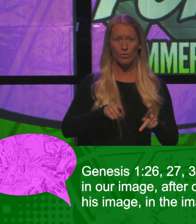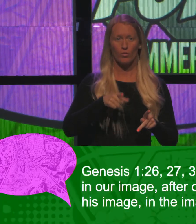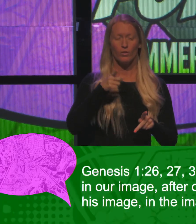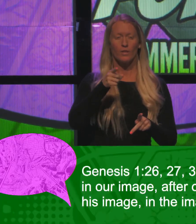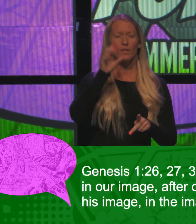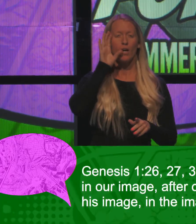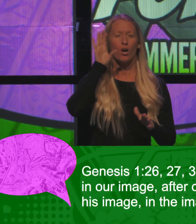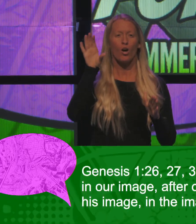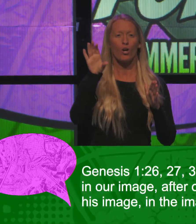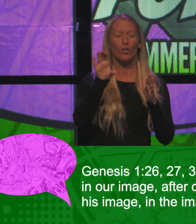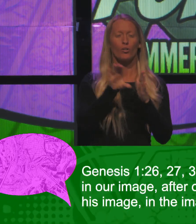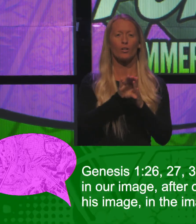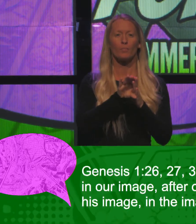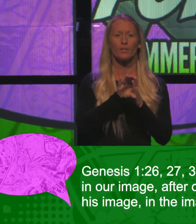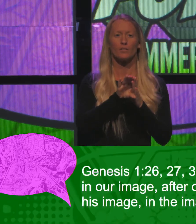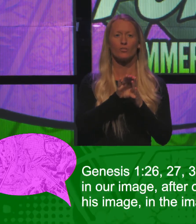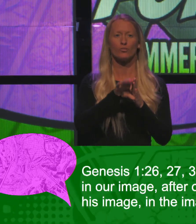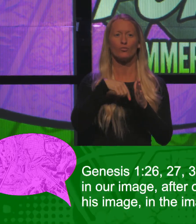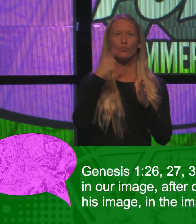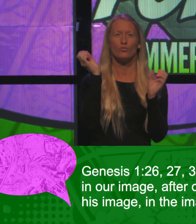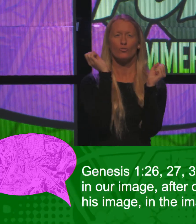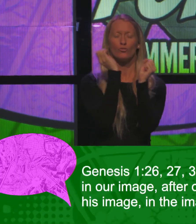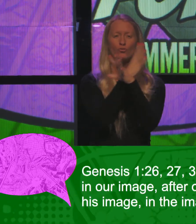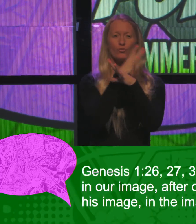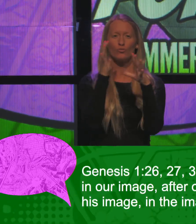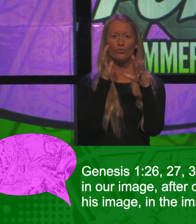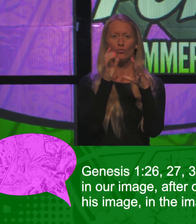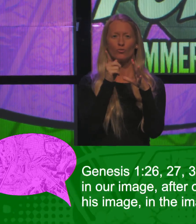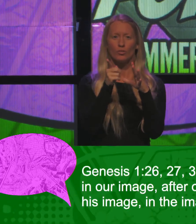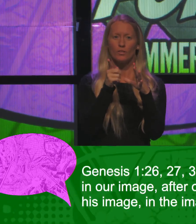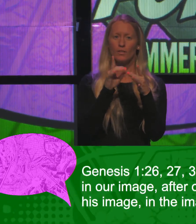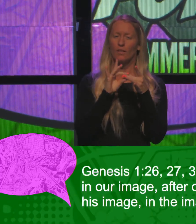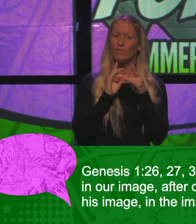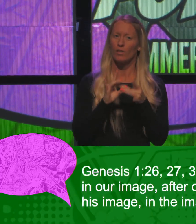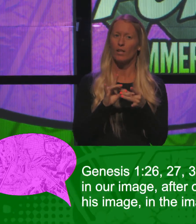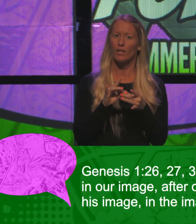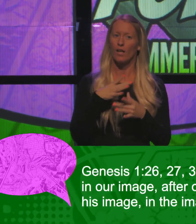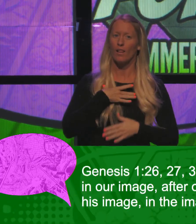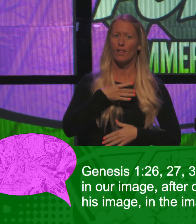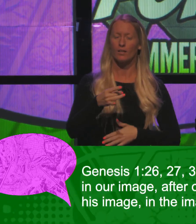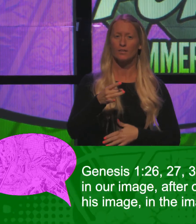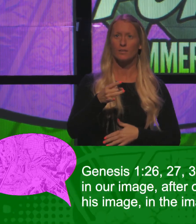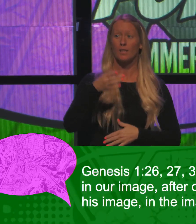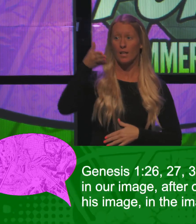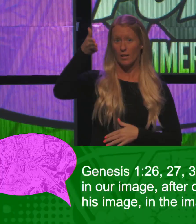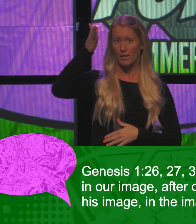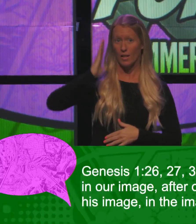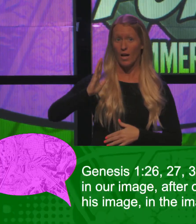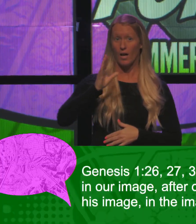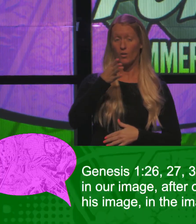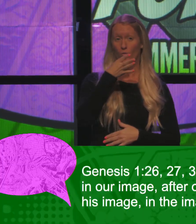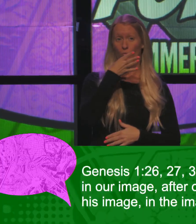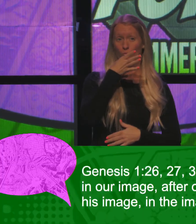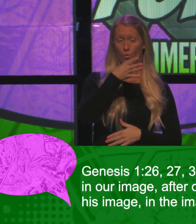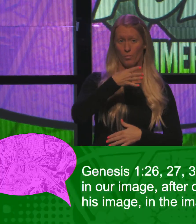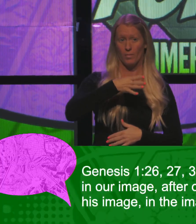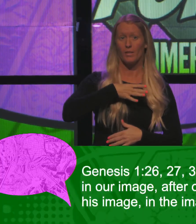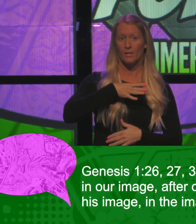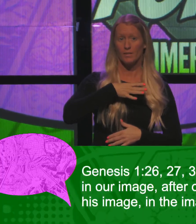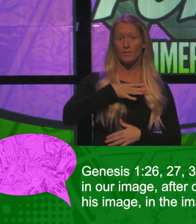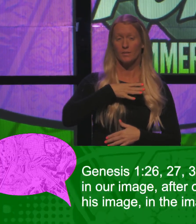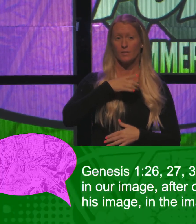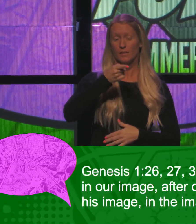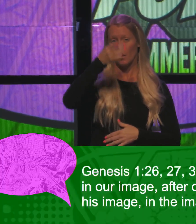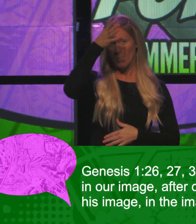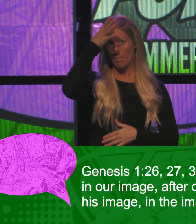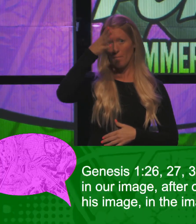and after our likeness." So God created woman, I'm going to say that first, man